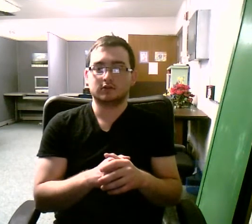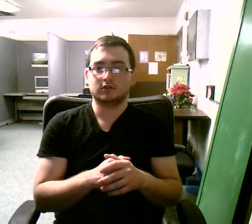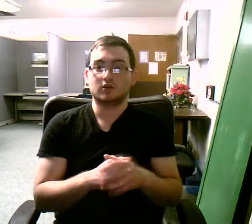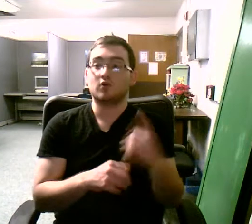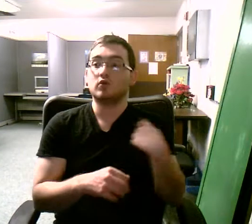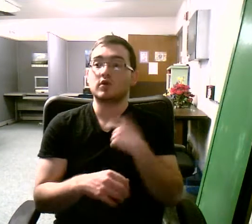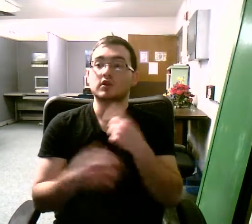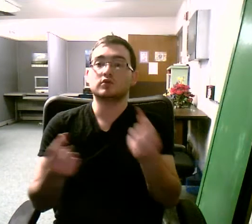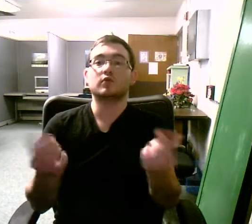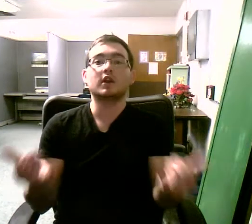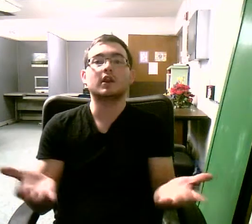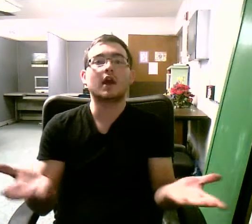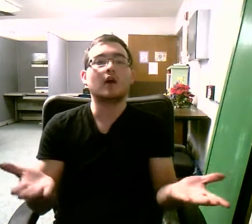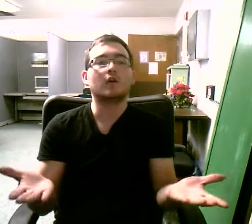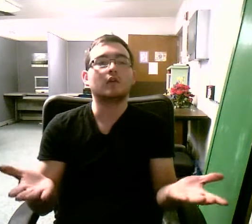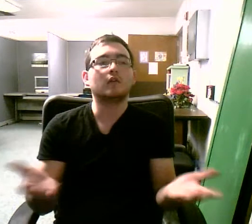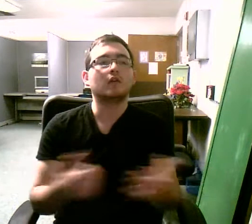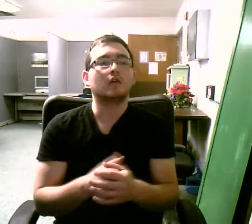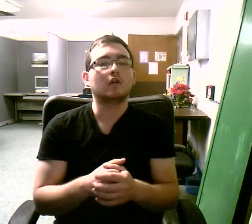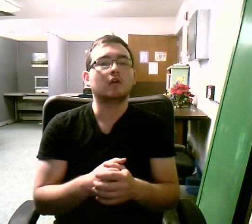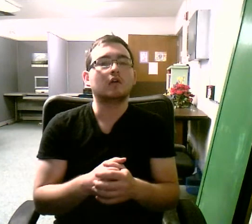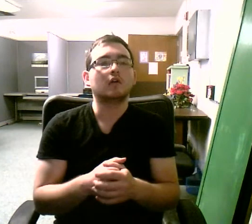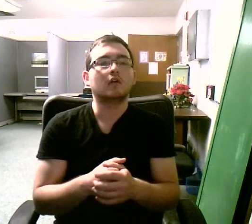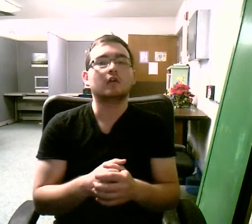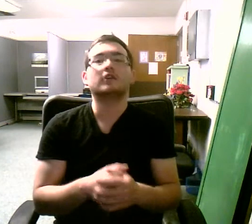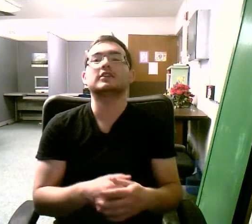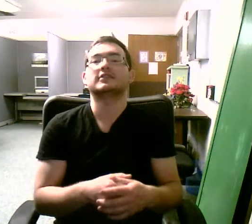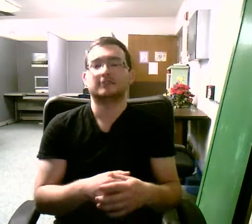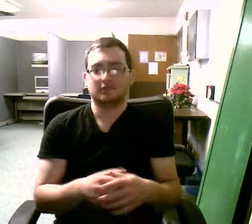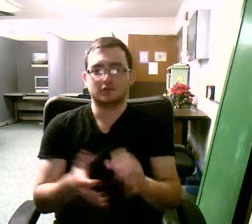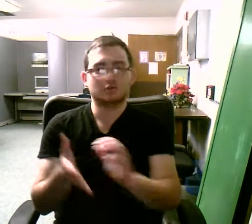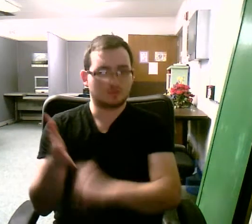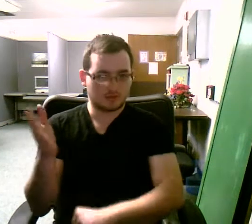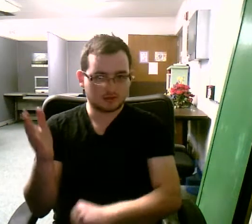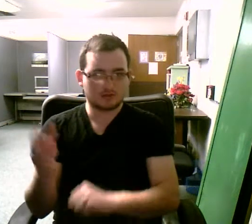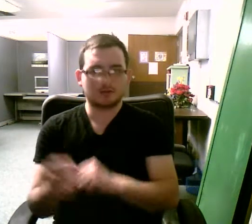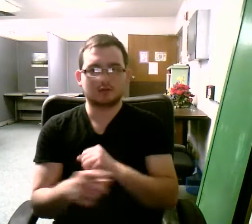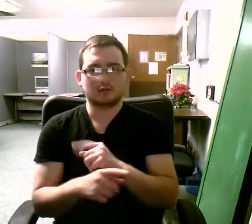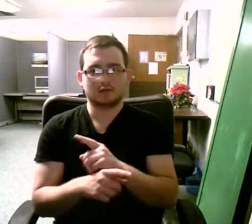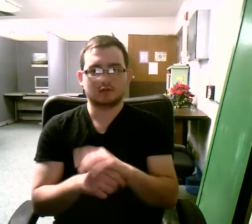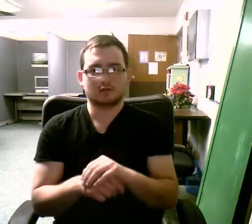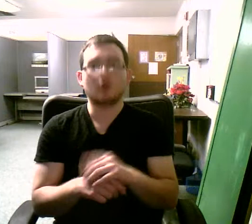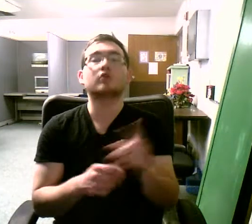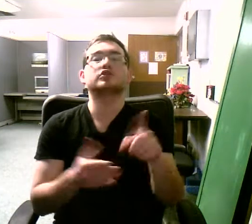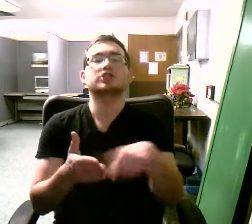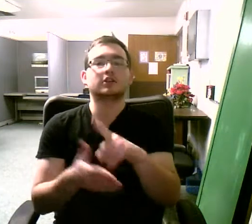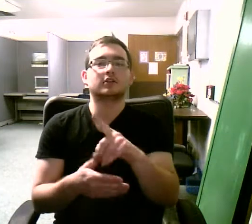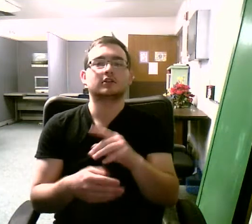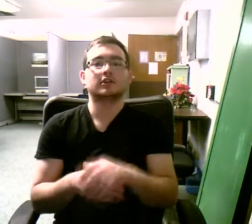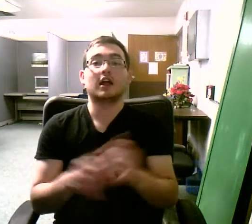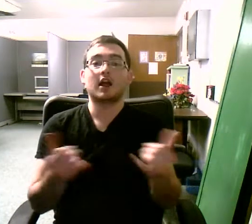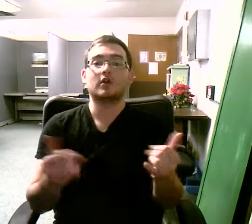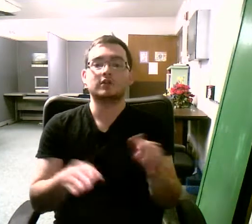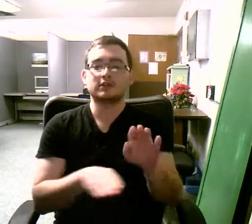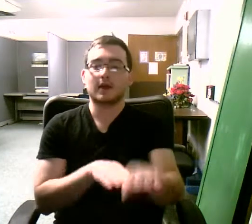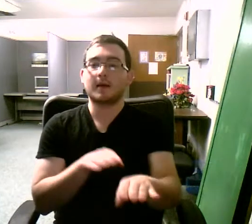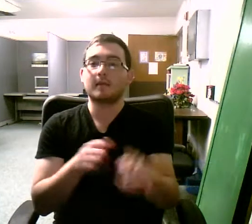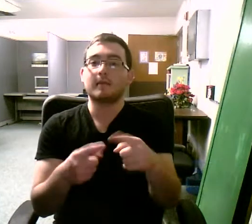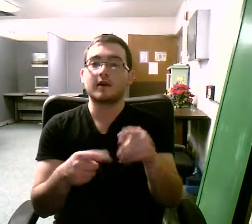can check. Okay, now we're going to take it step by step, piece